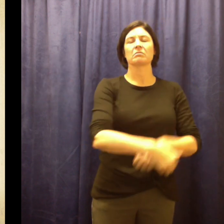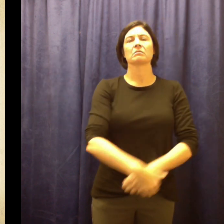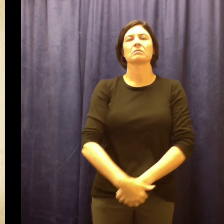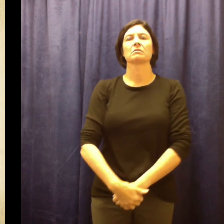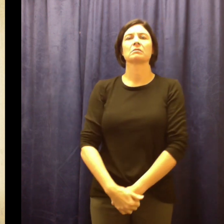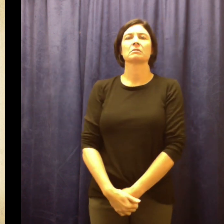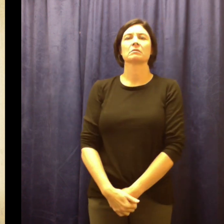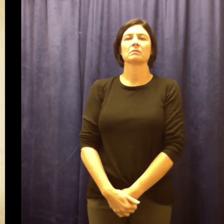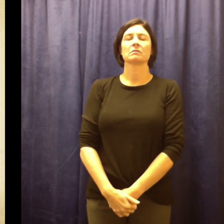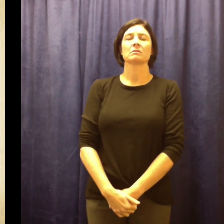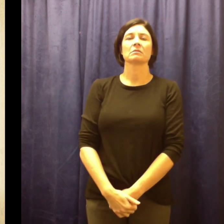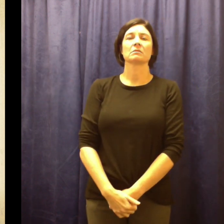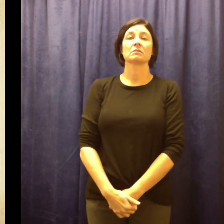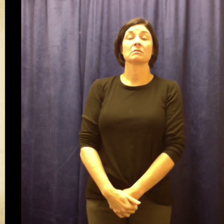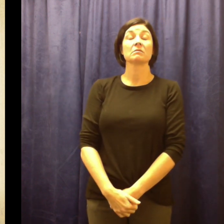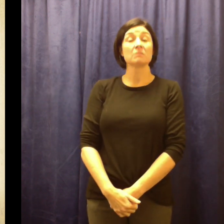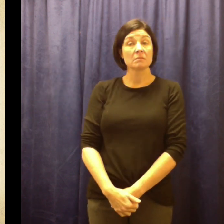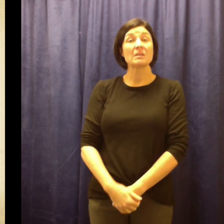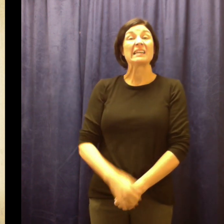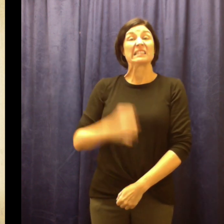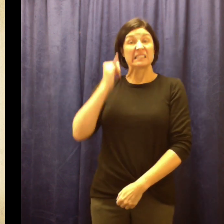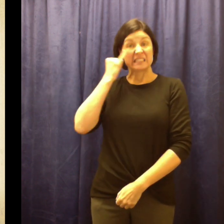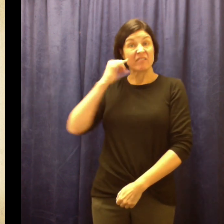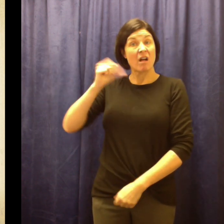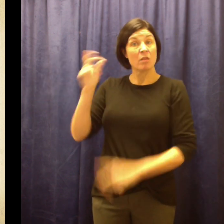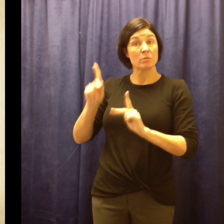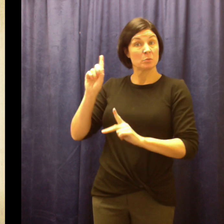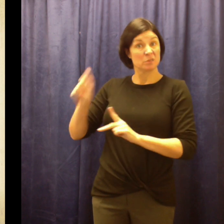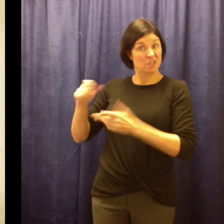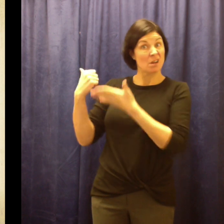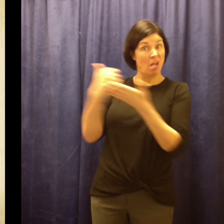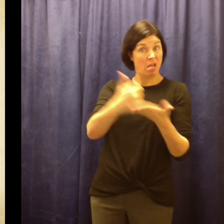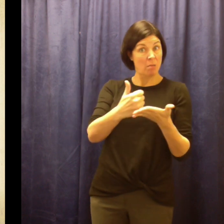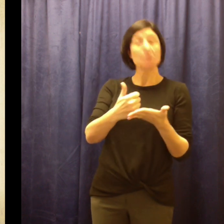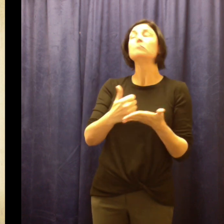Help others escape if possible.